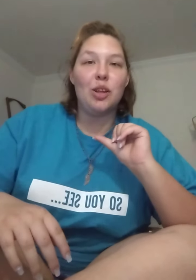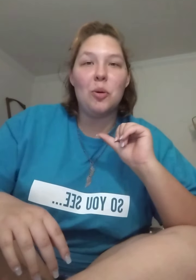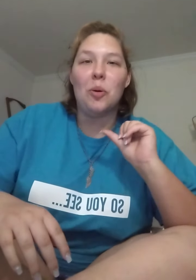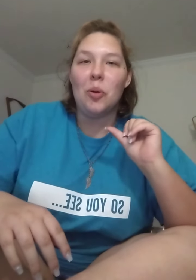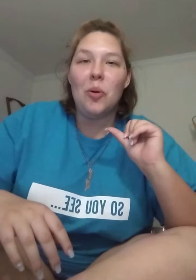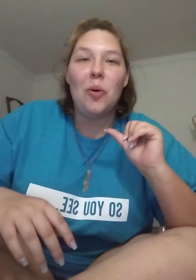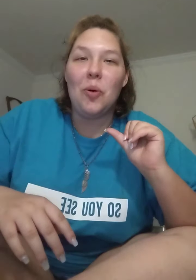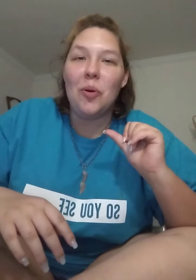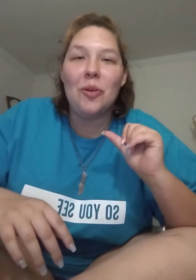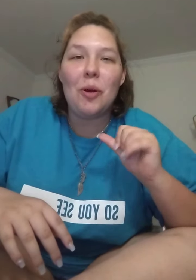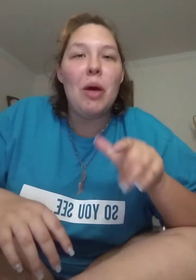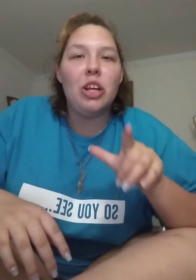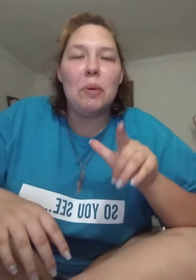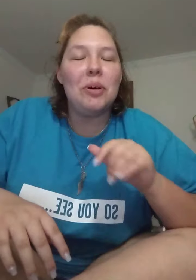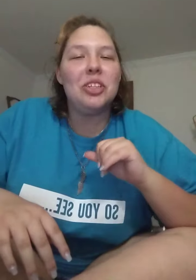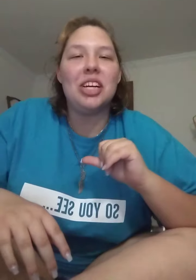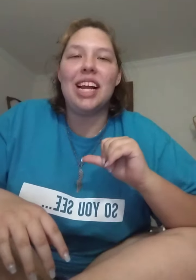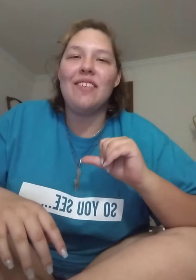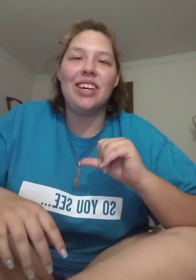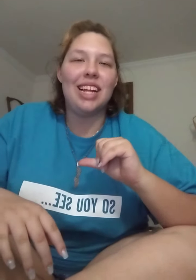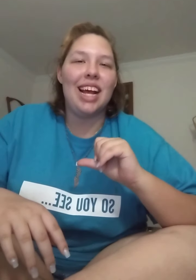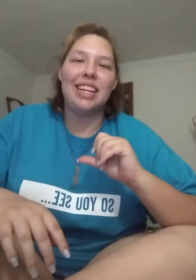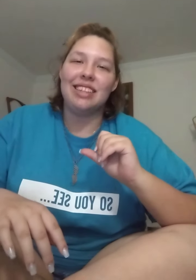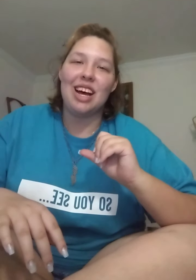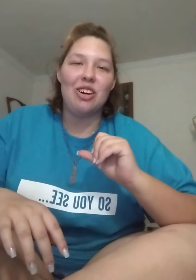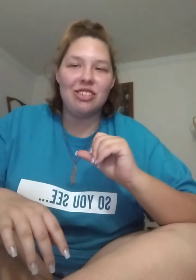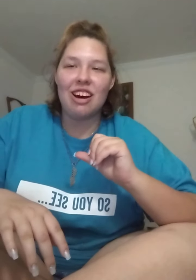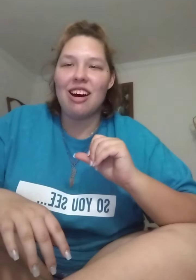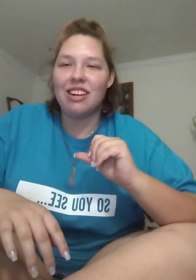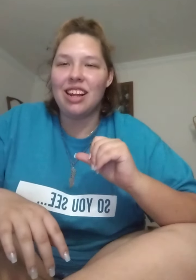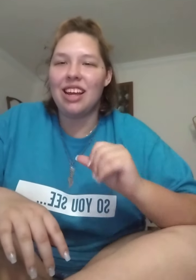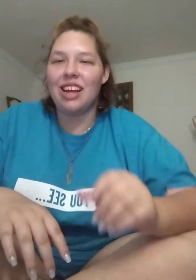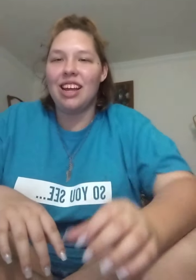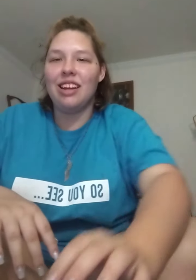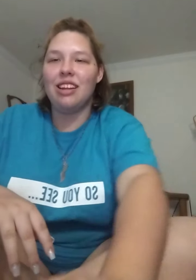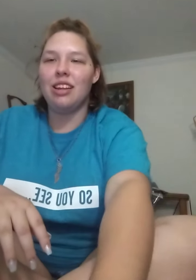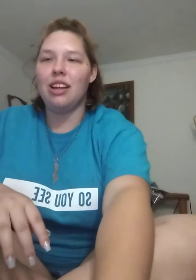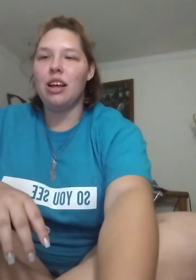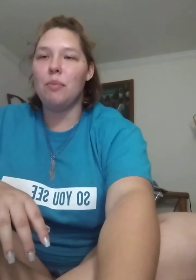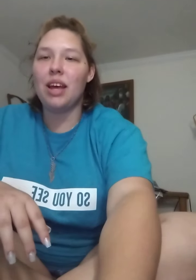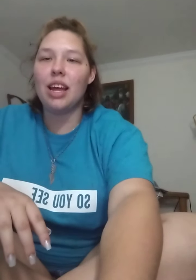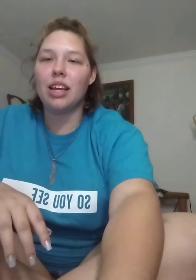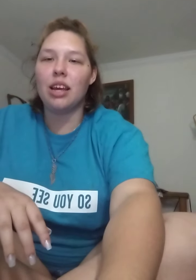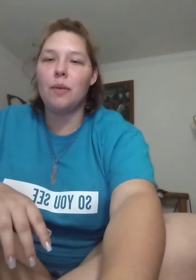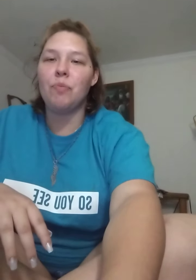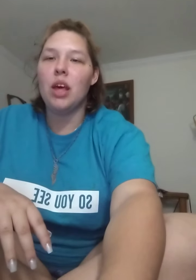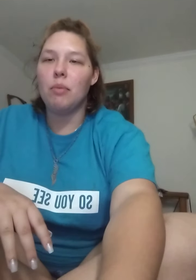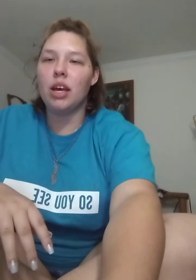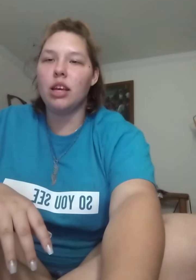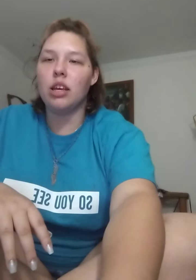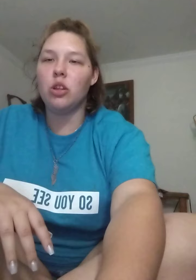you, so put your loving hand out, darling. I'm begging, begging